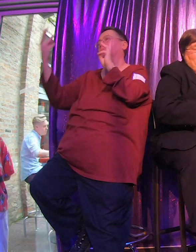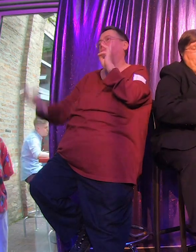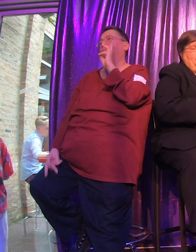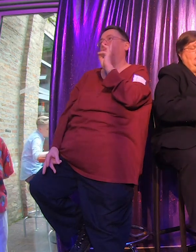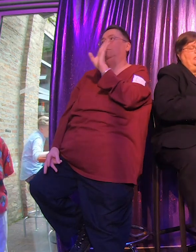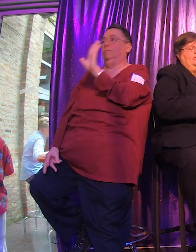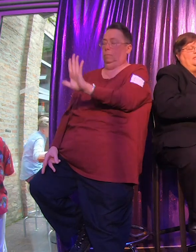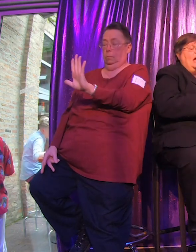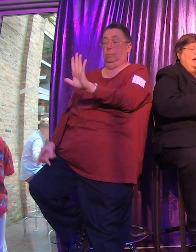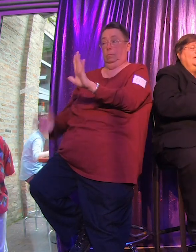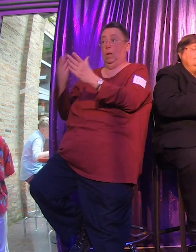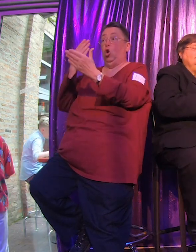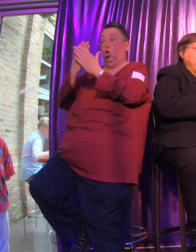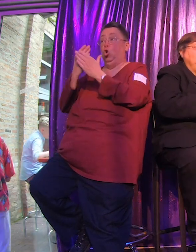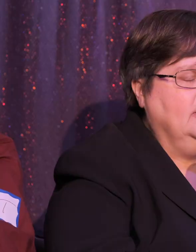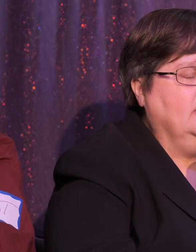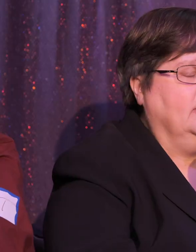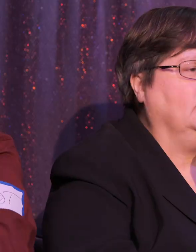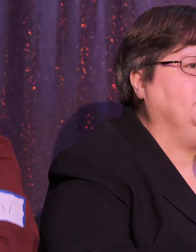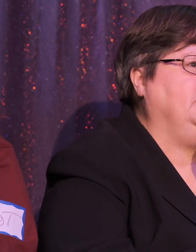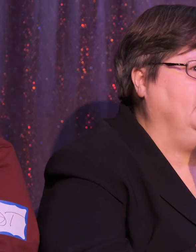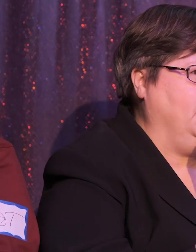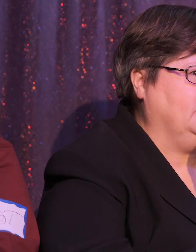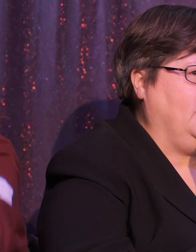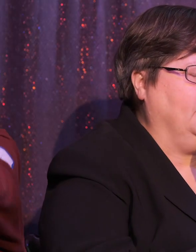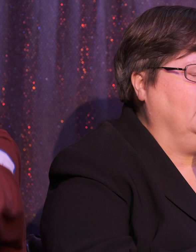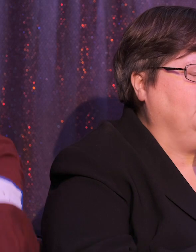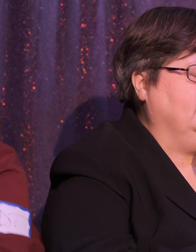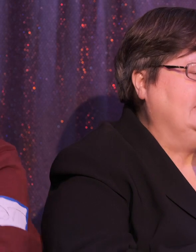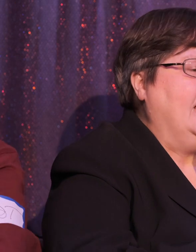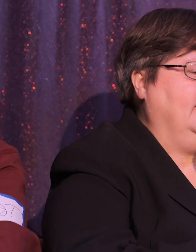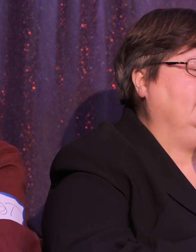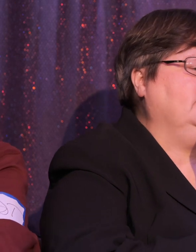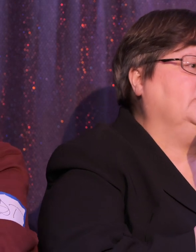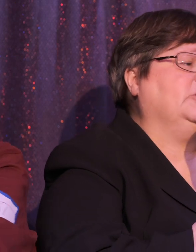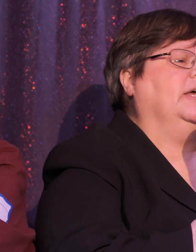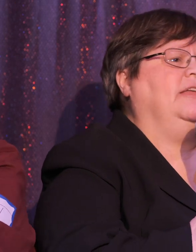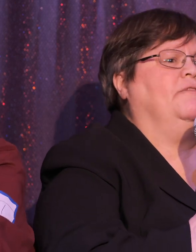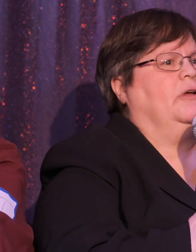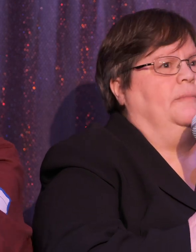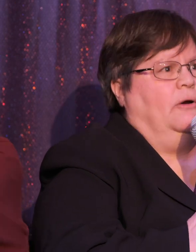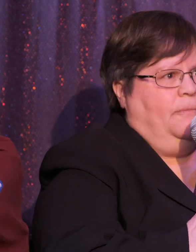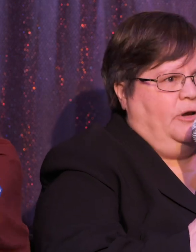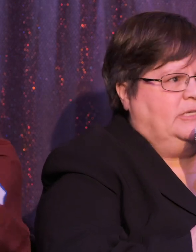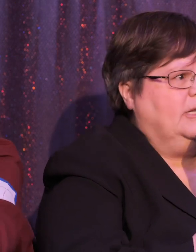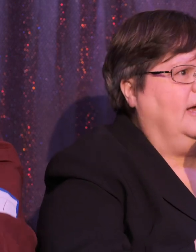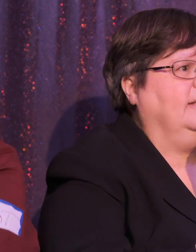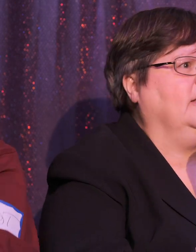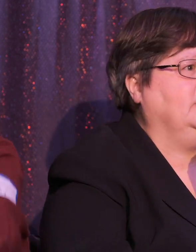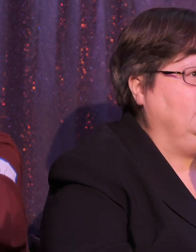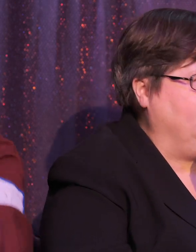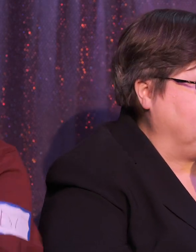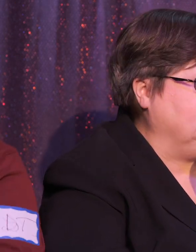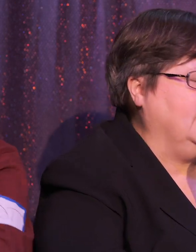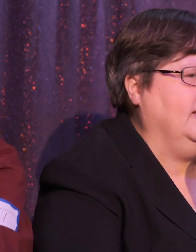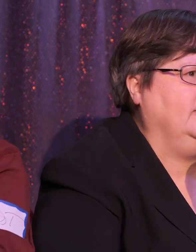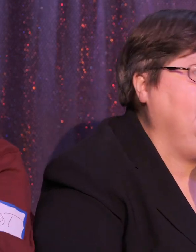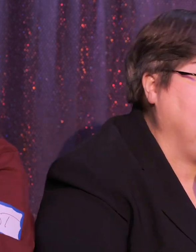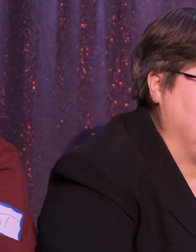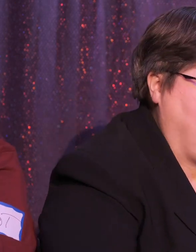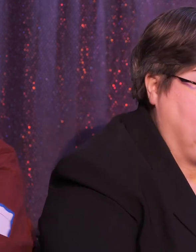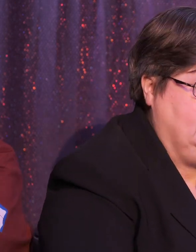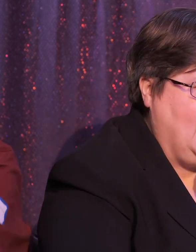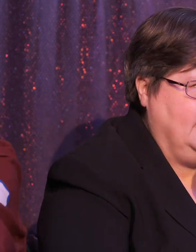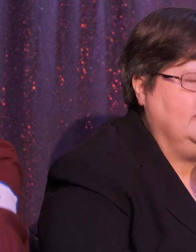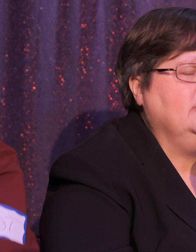really good question because it's dying. The LGBT press around the country is dying, just like the African American press is dying, the Latino press is dying,